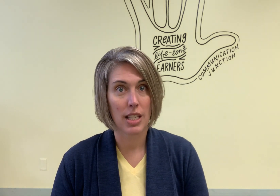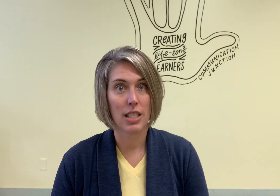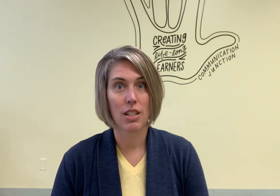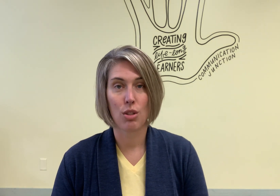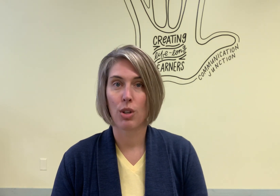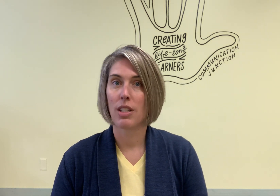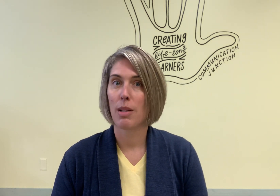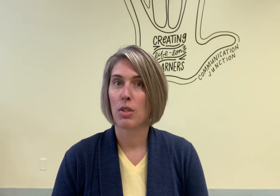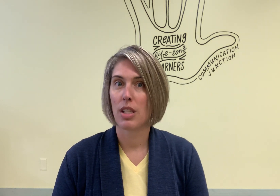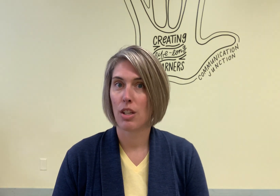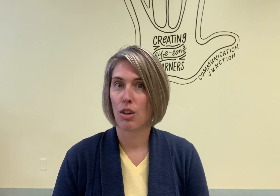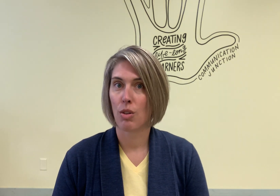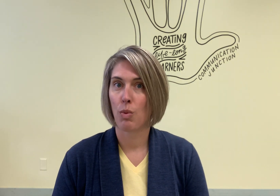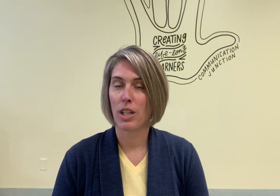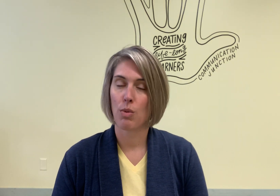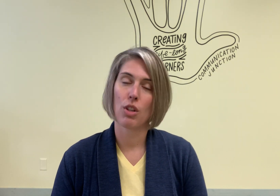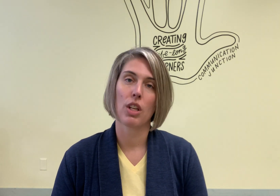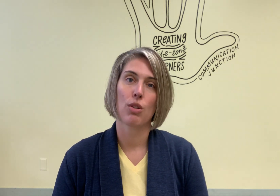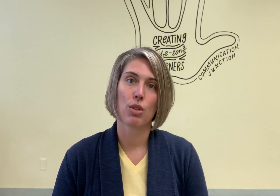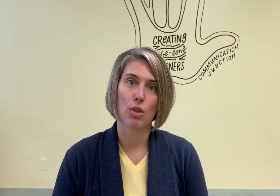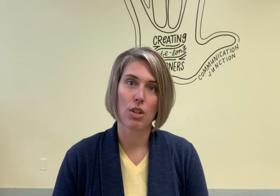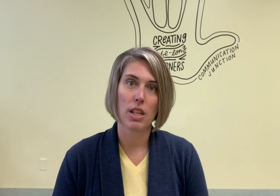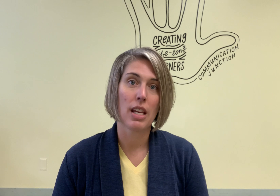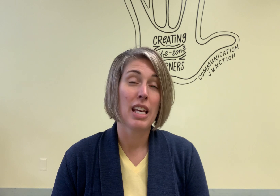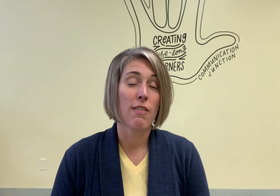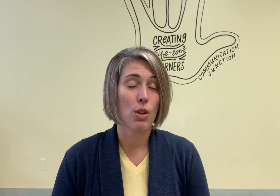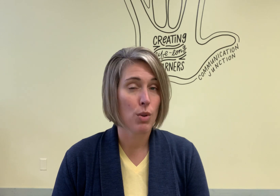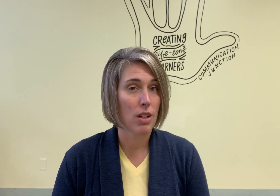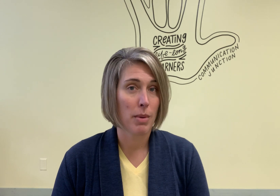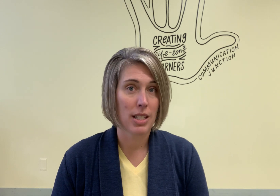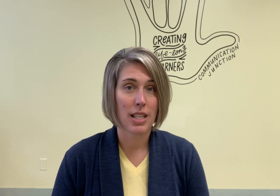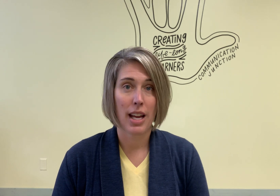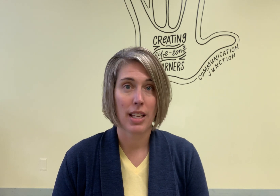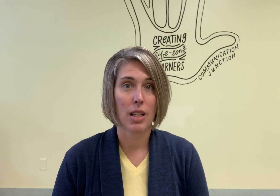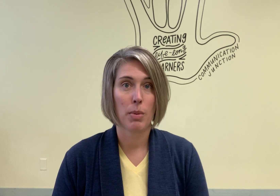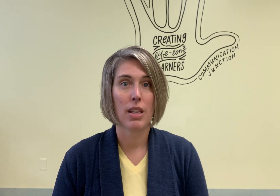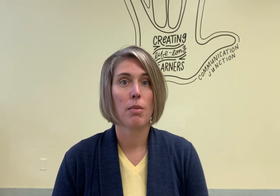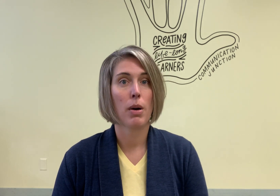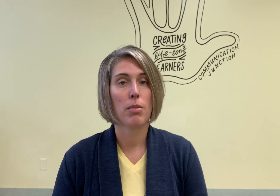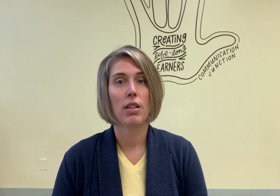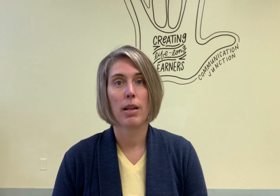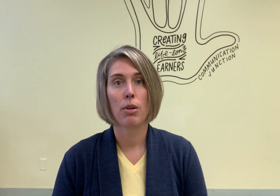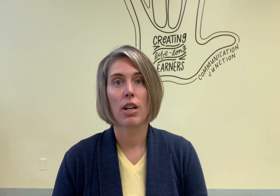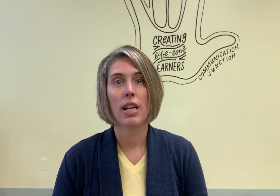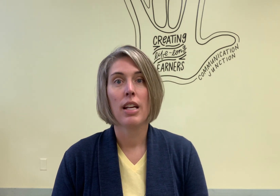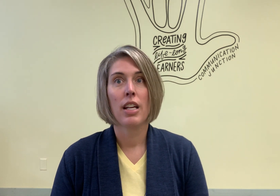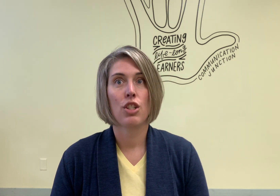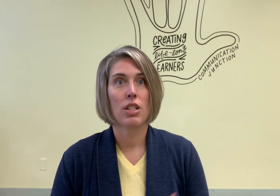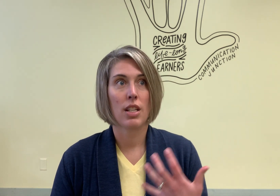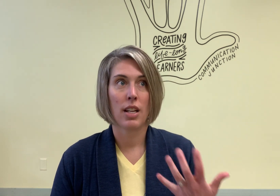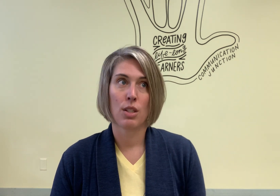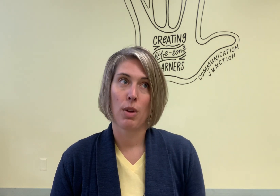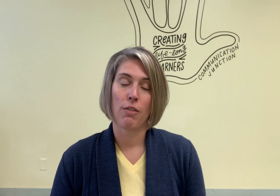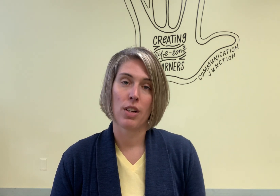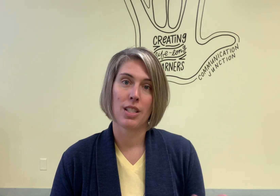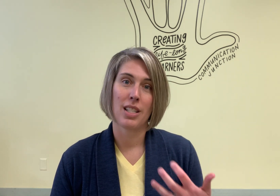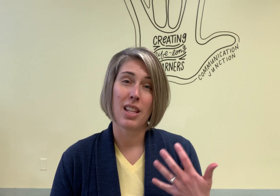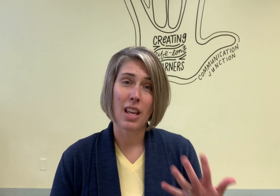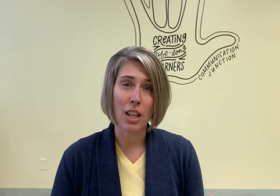these story times that you're watching with your kiddos socially, if you wouldn't mind tagging Pekin Public Library, it's just a nice way for us to say thank